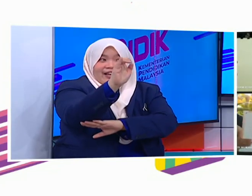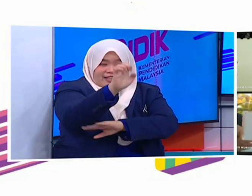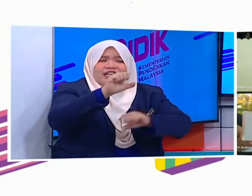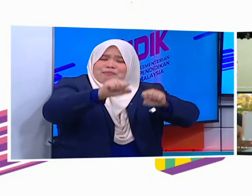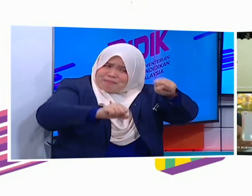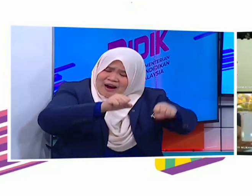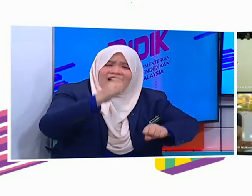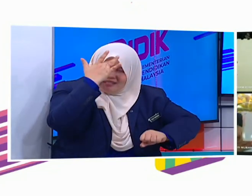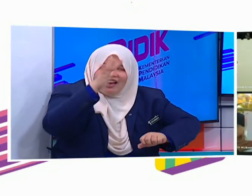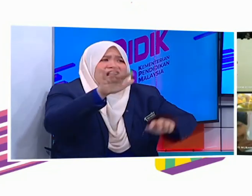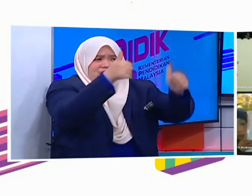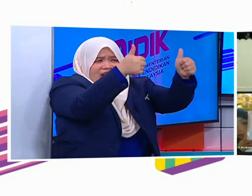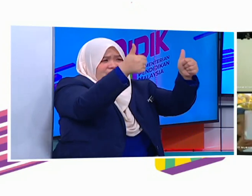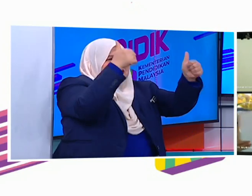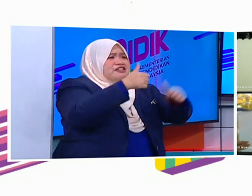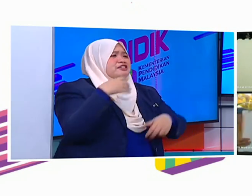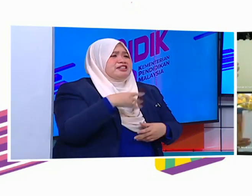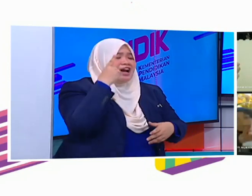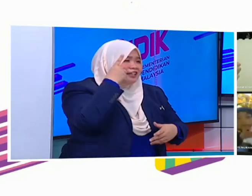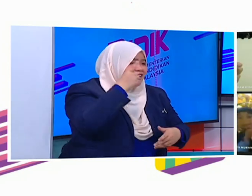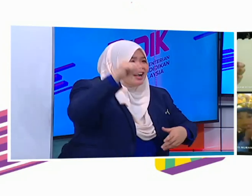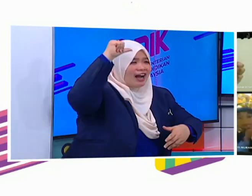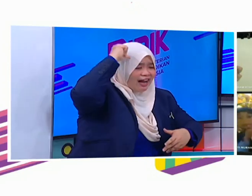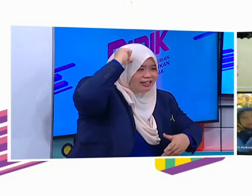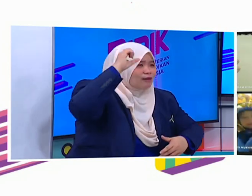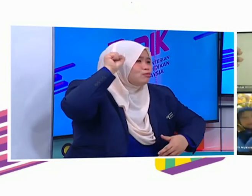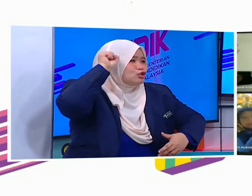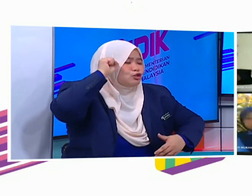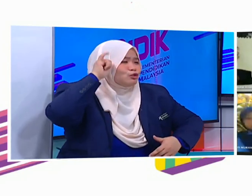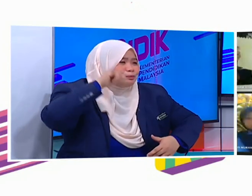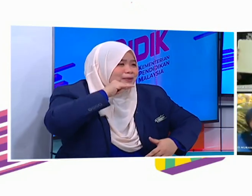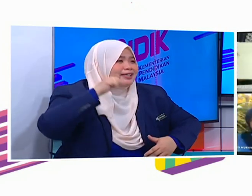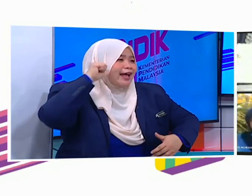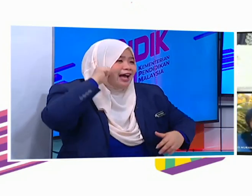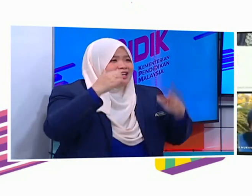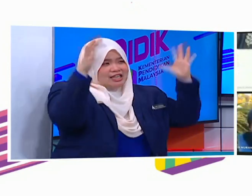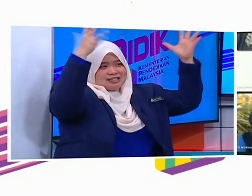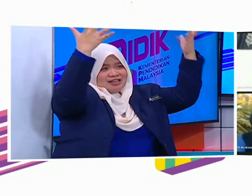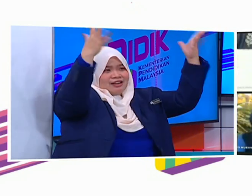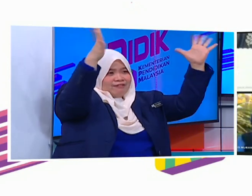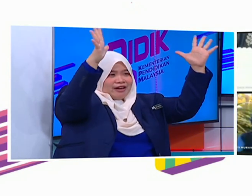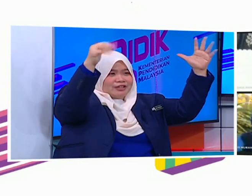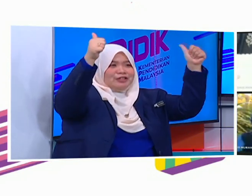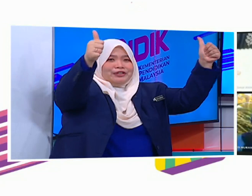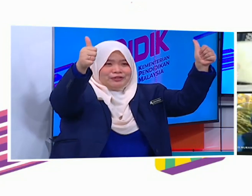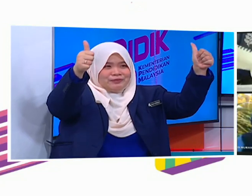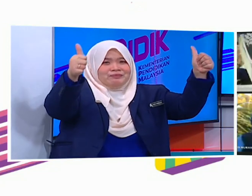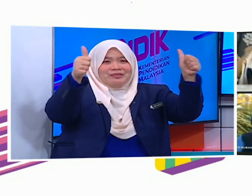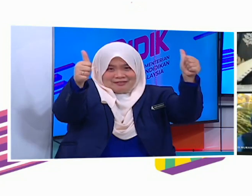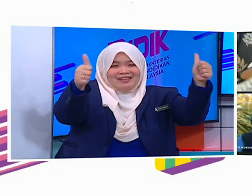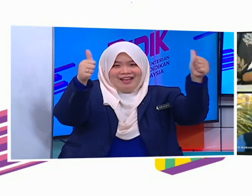B-I-K-E. But yes, very good. Yahya, Adam, Pink and Adil. Very